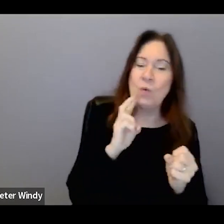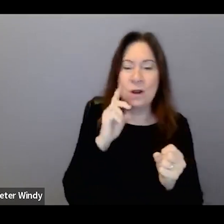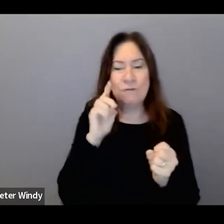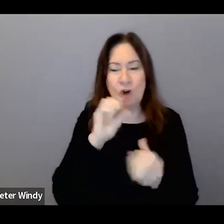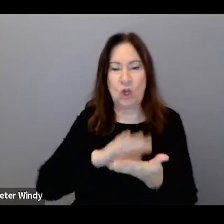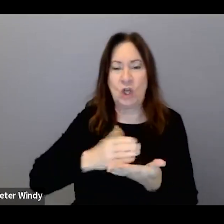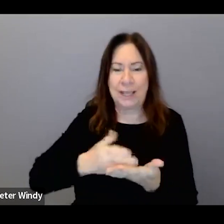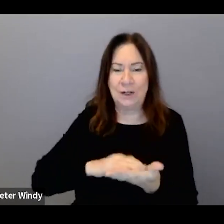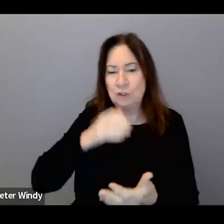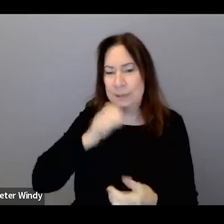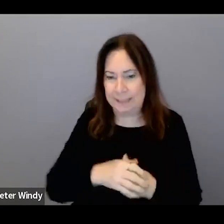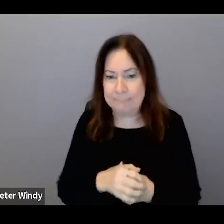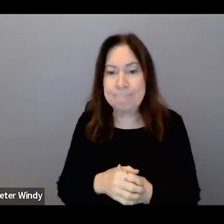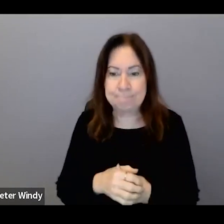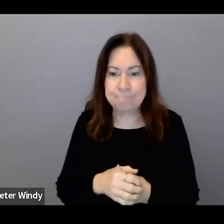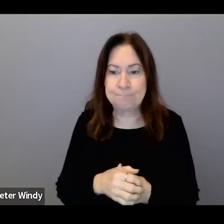or consumption.